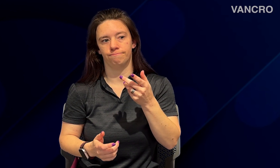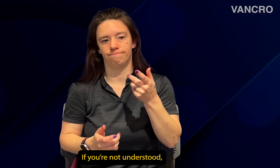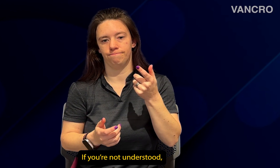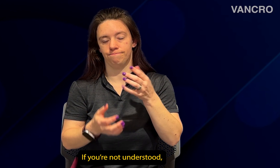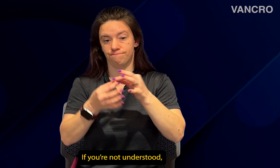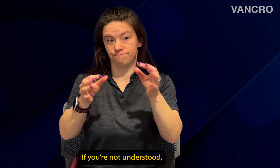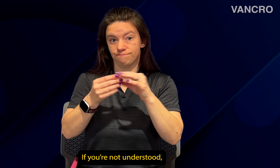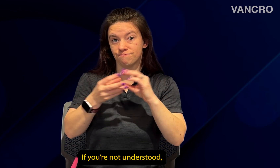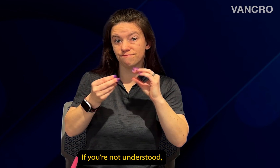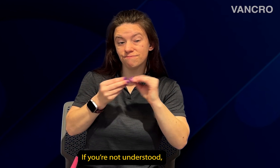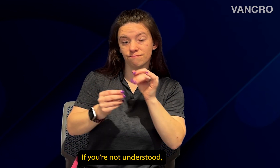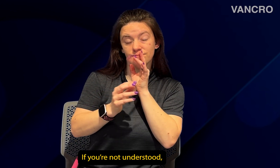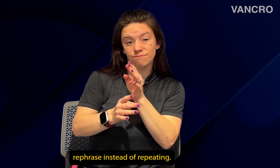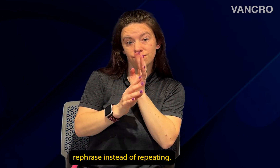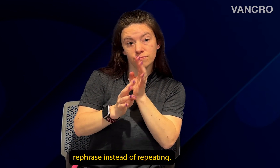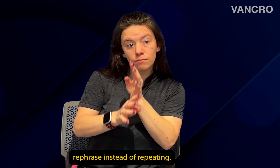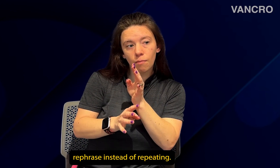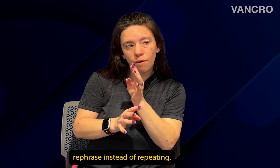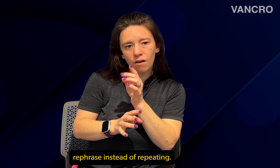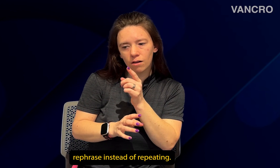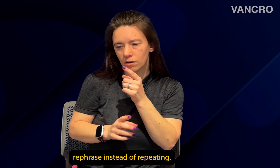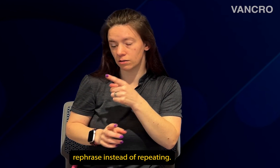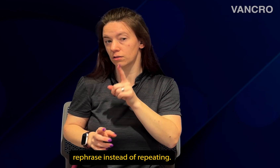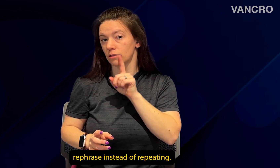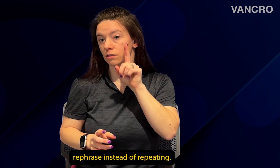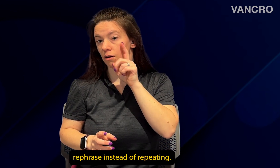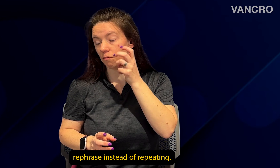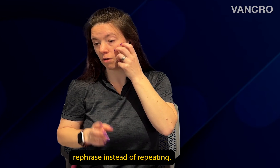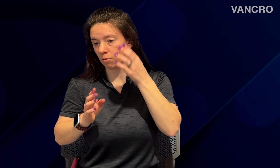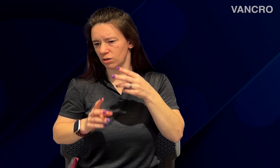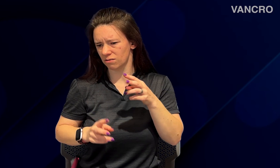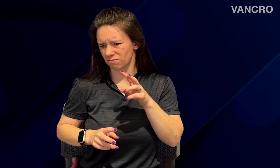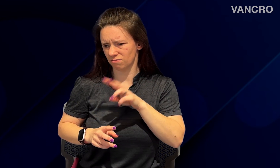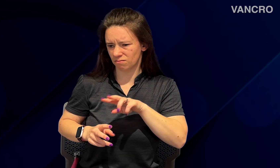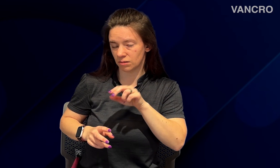If you're not understood, rephrase instead of repeating.